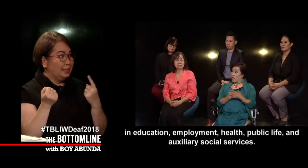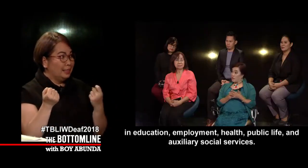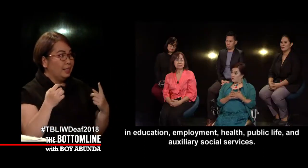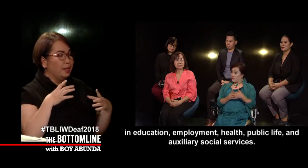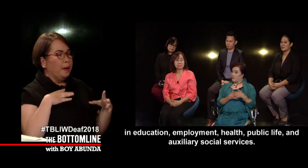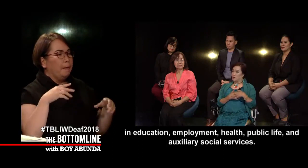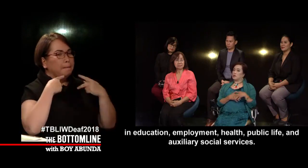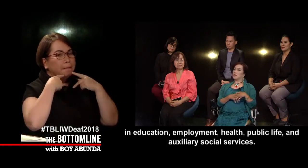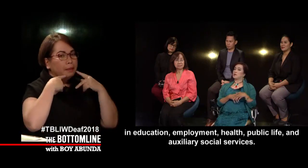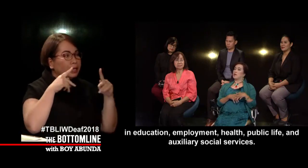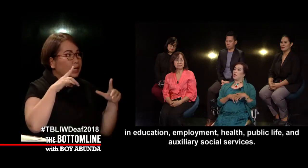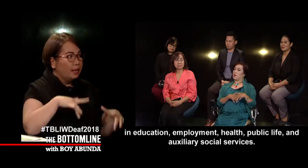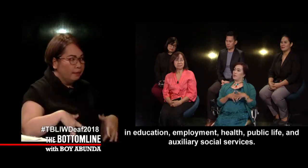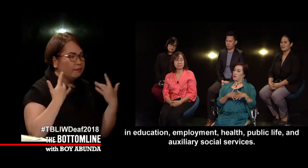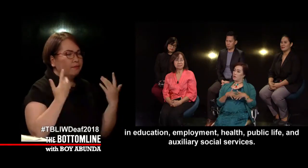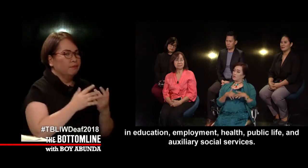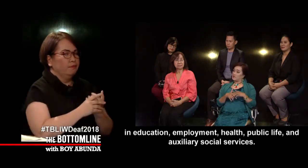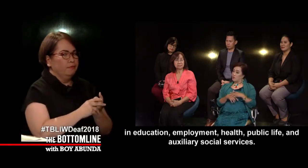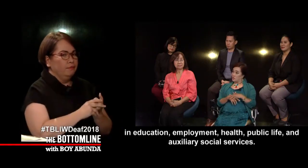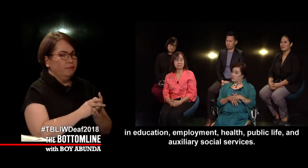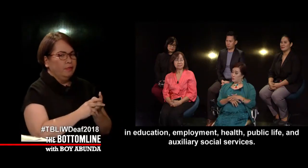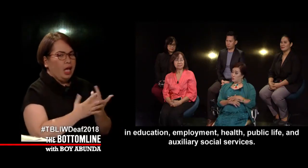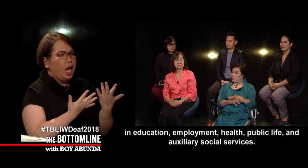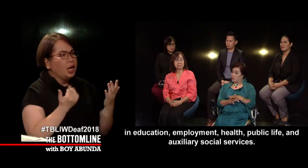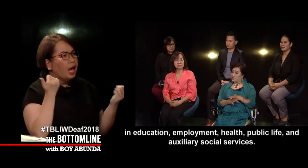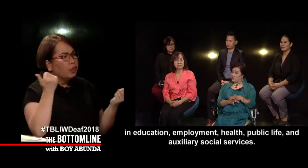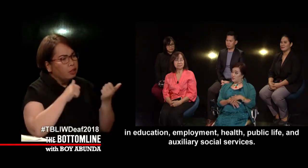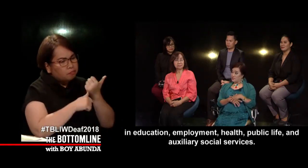public life, and